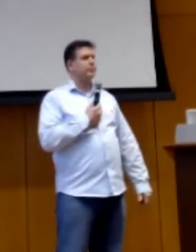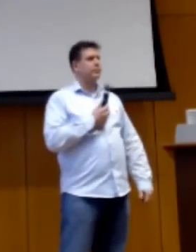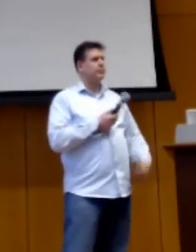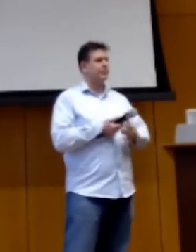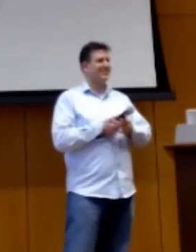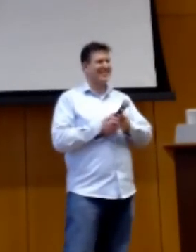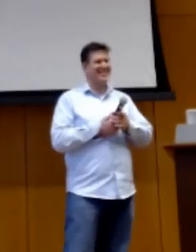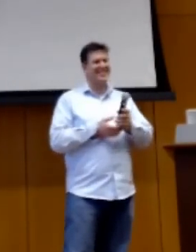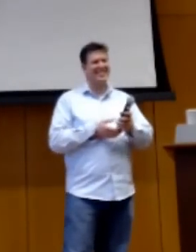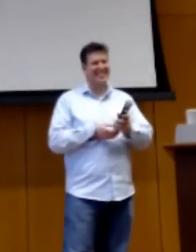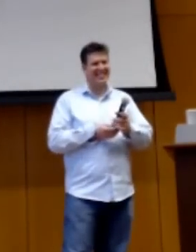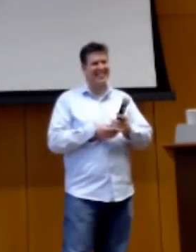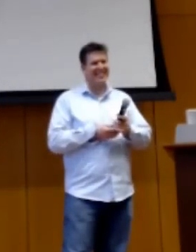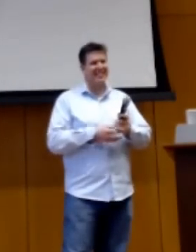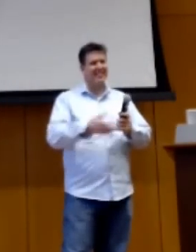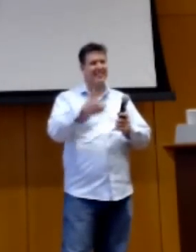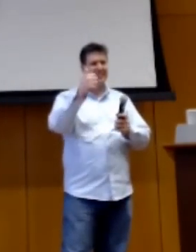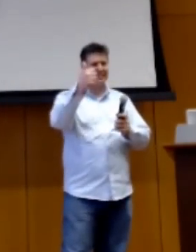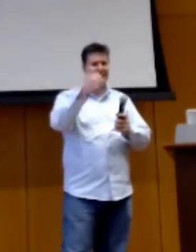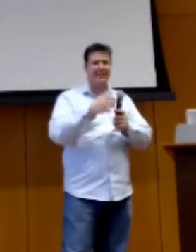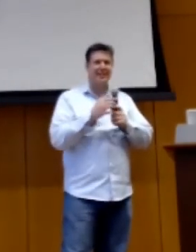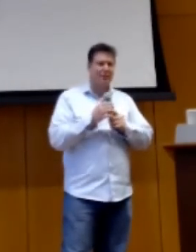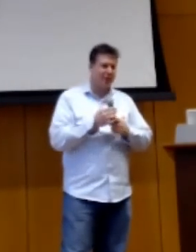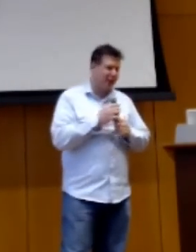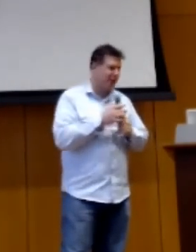call to a close. If you have more questions, you know, it's fine. Thank you so much. Thank you.